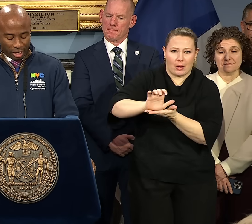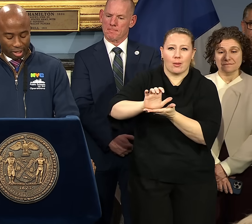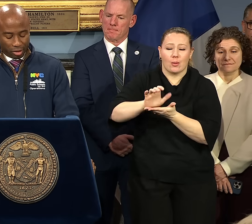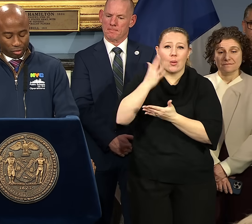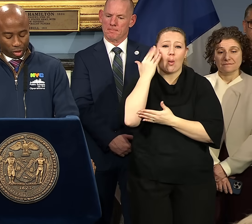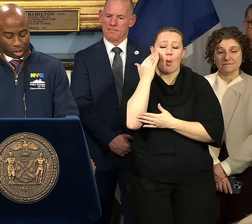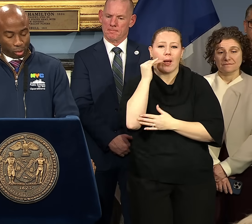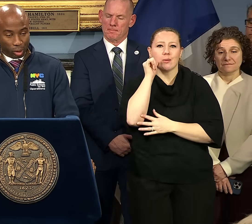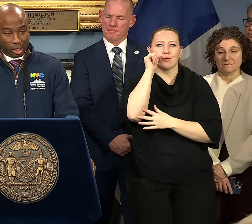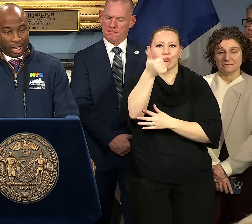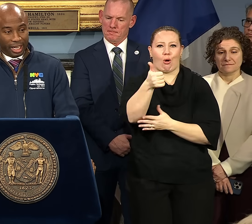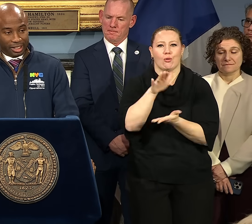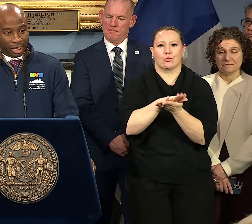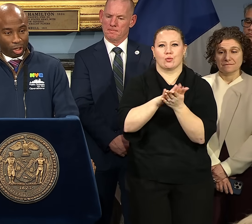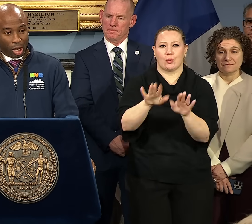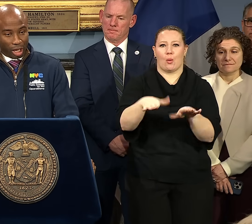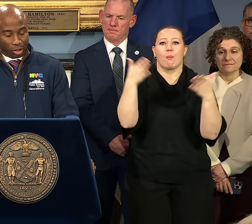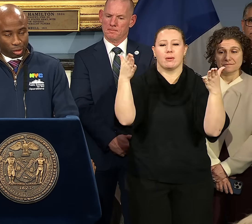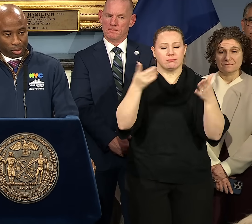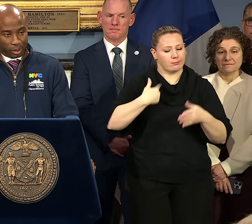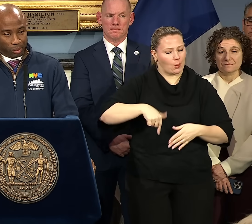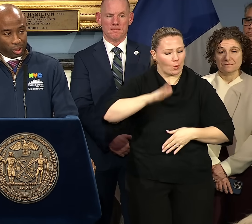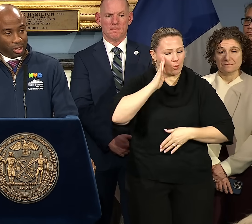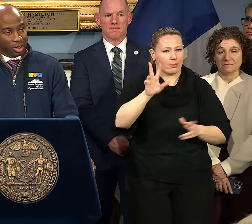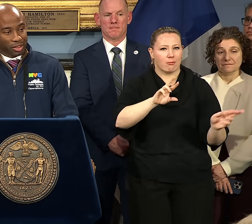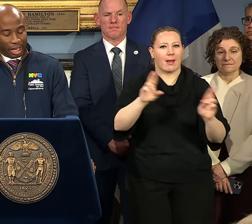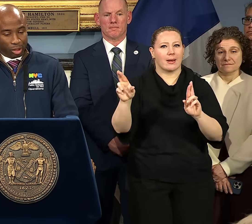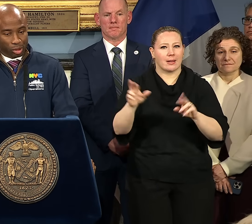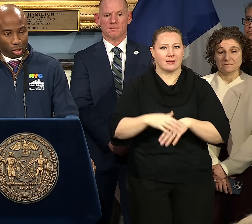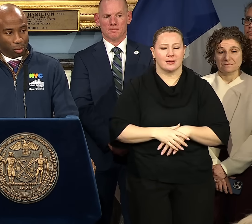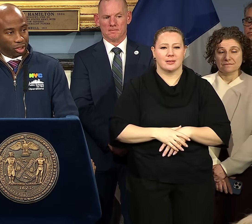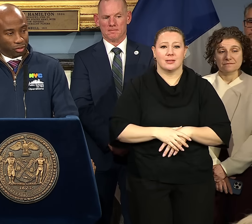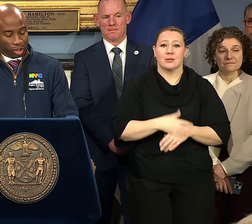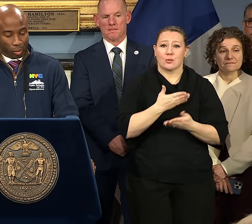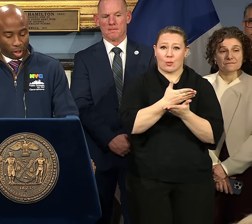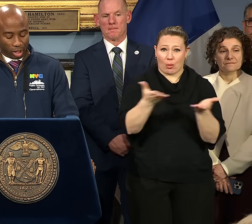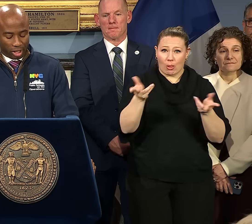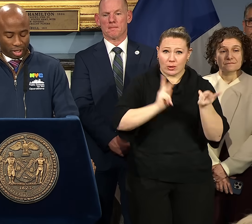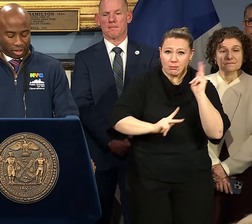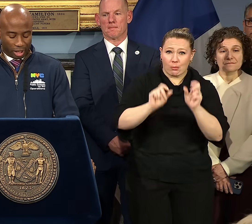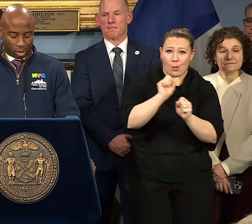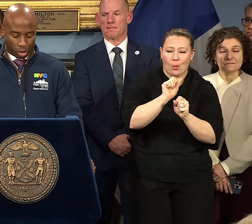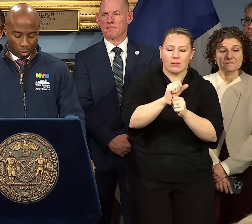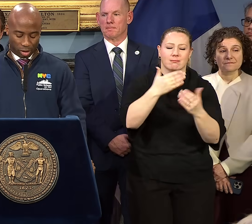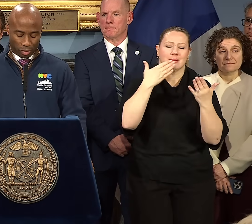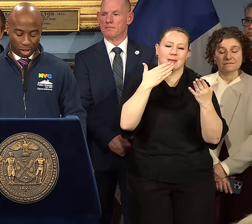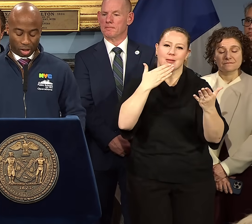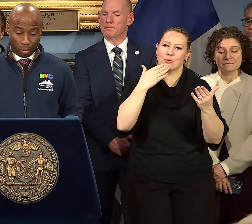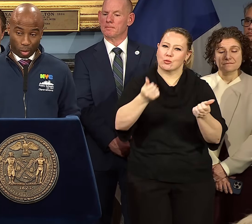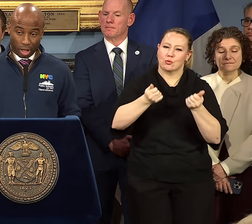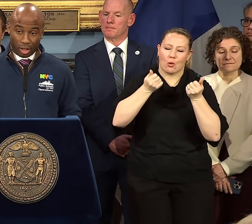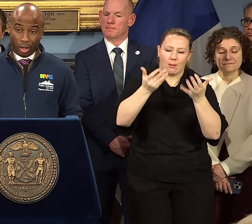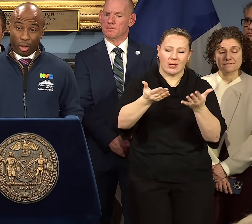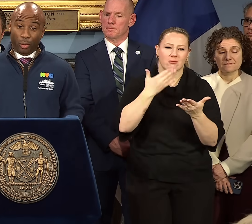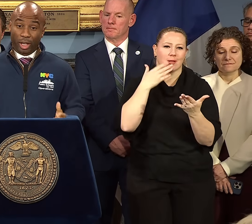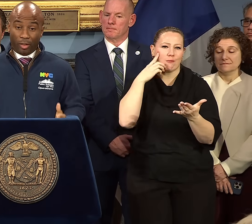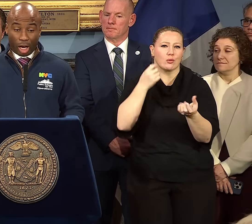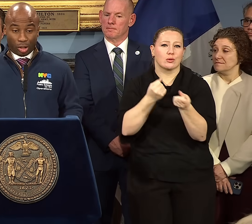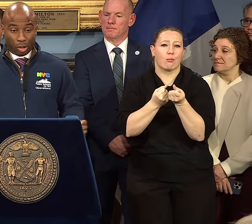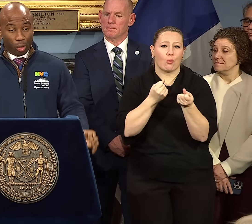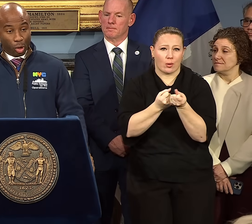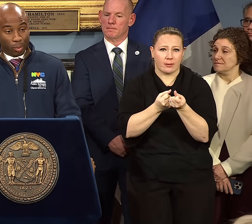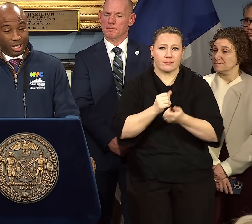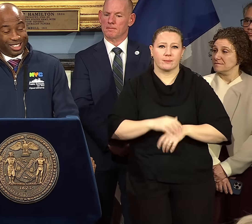be ready for school. And I tell all those people, thank you so much for your work. Thank you so much for your support. We